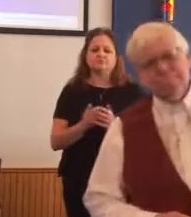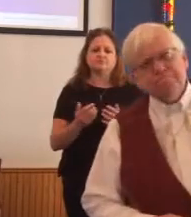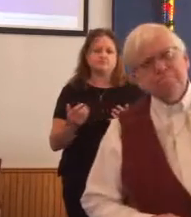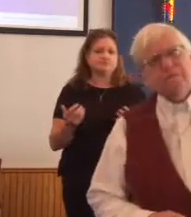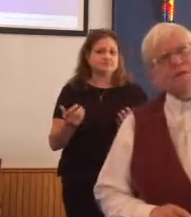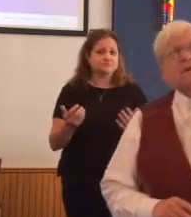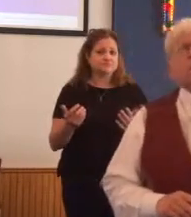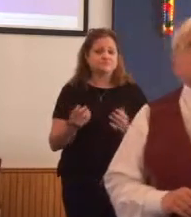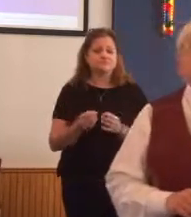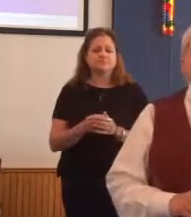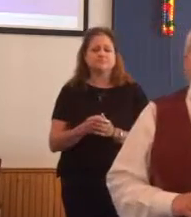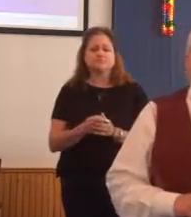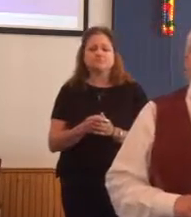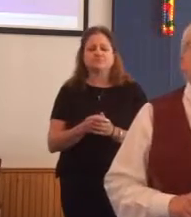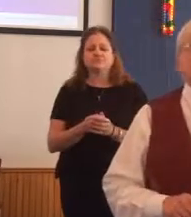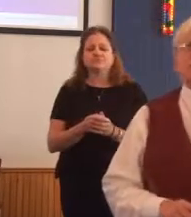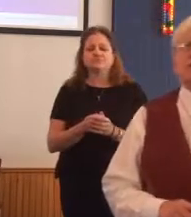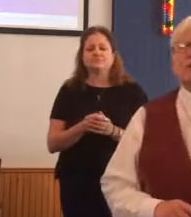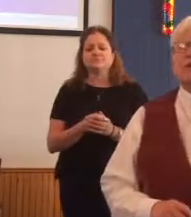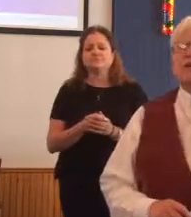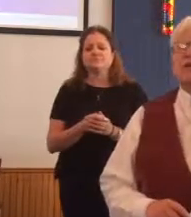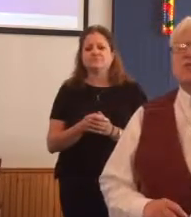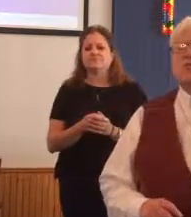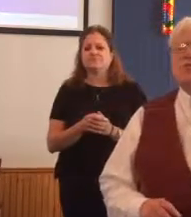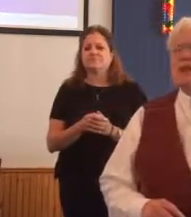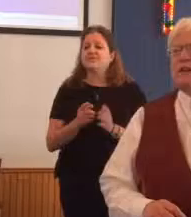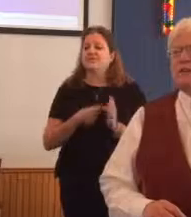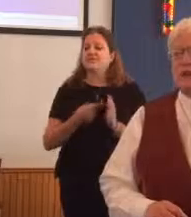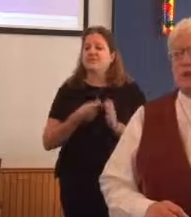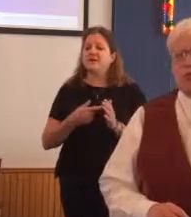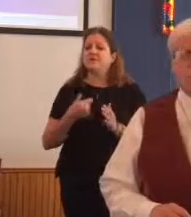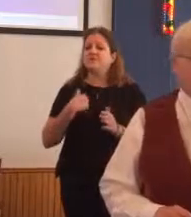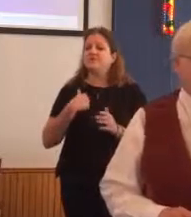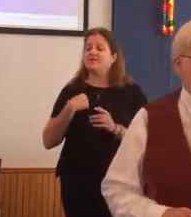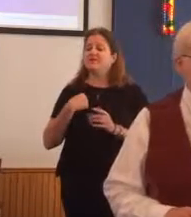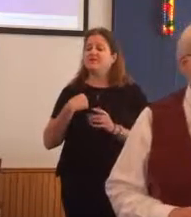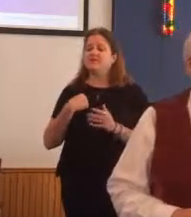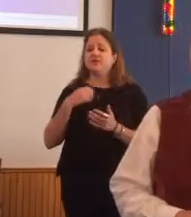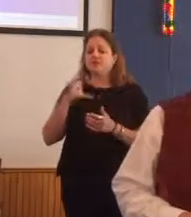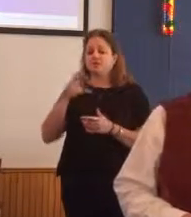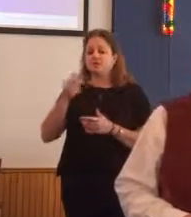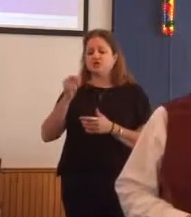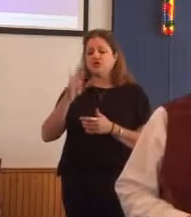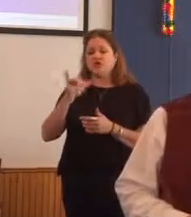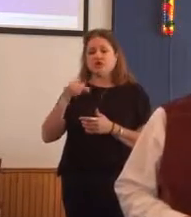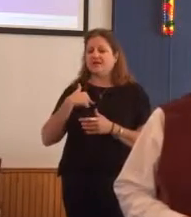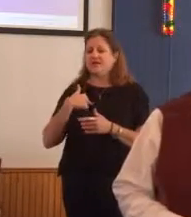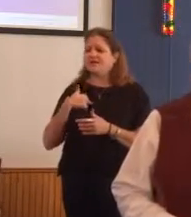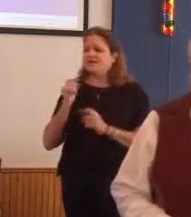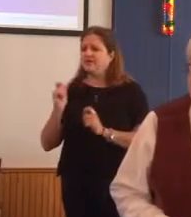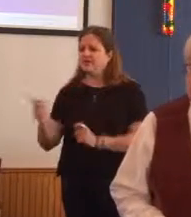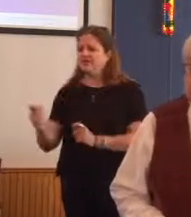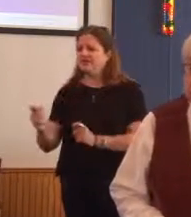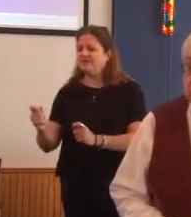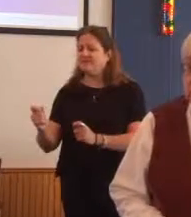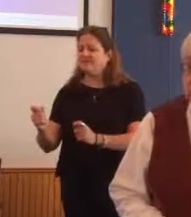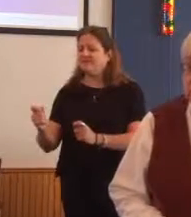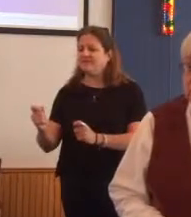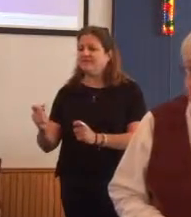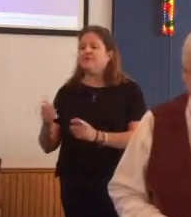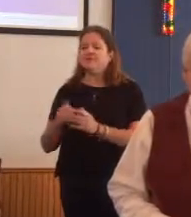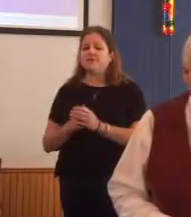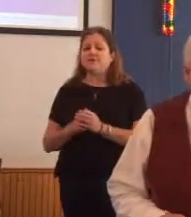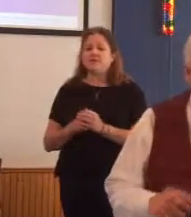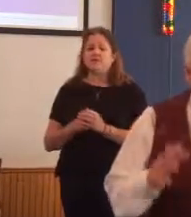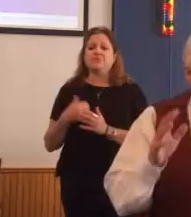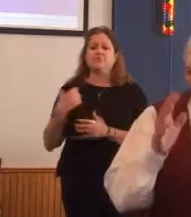Perhaps we give to charity because we really, really, really, really want that tote bag.